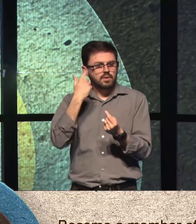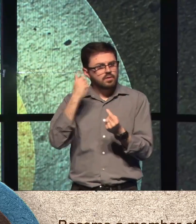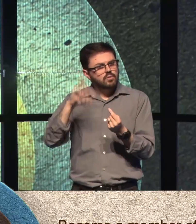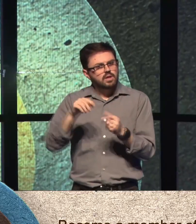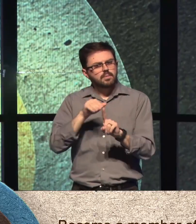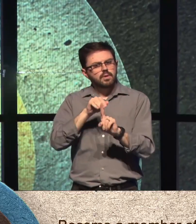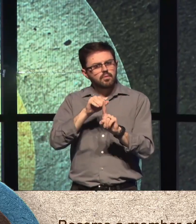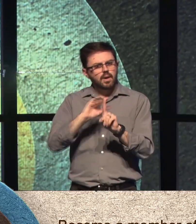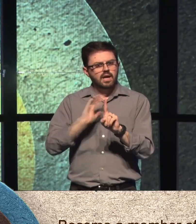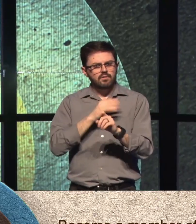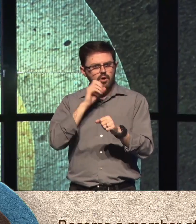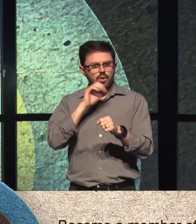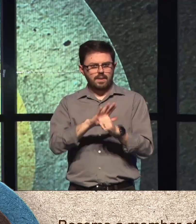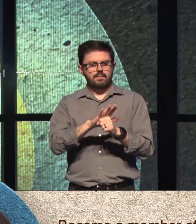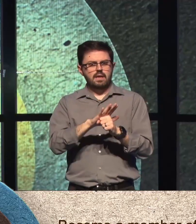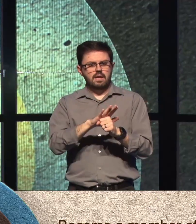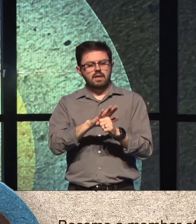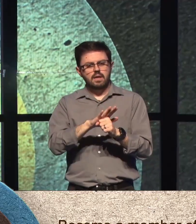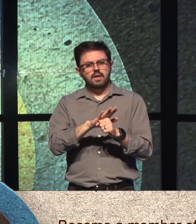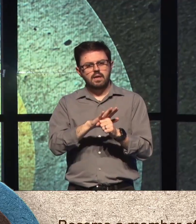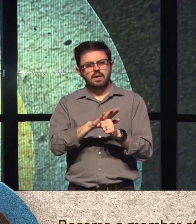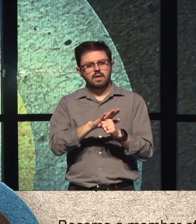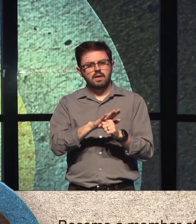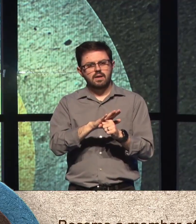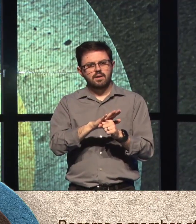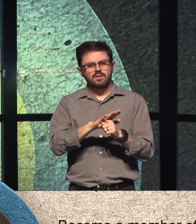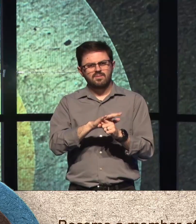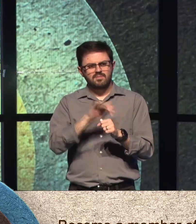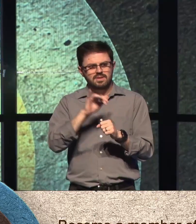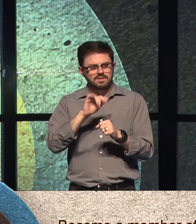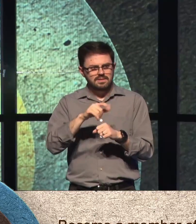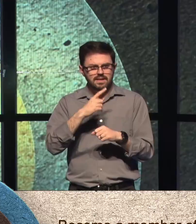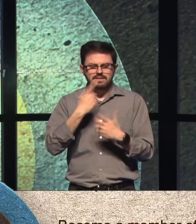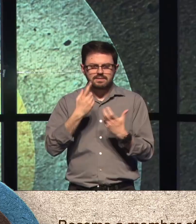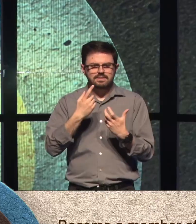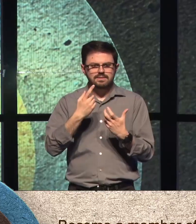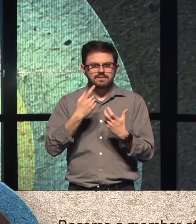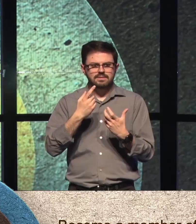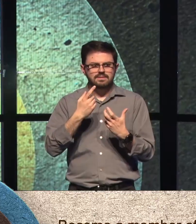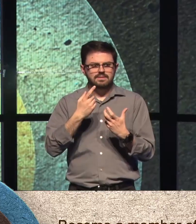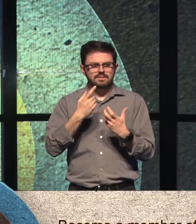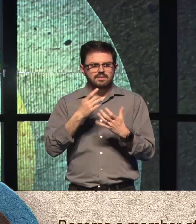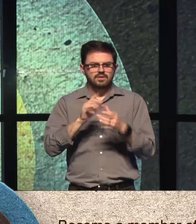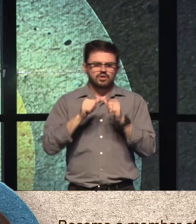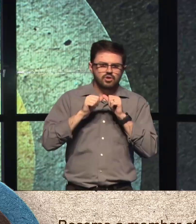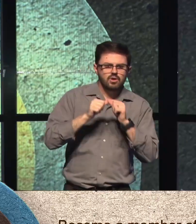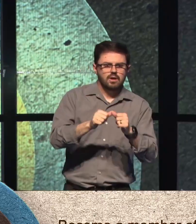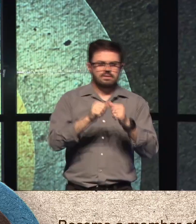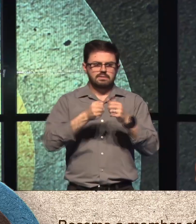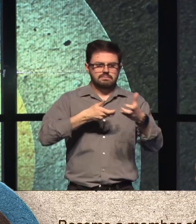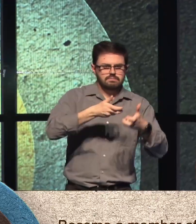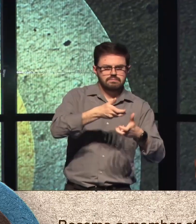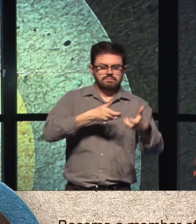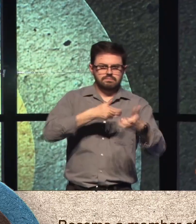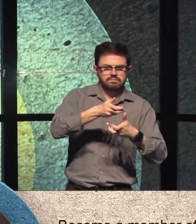commitment, okay? Because it's an active engagement with one another. We're saying once a year, come on people,